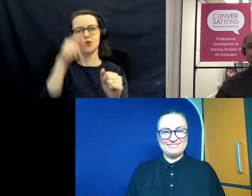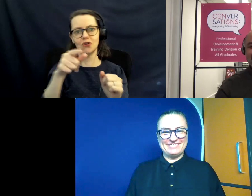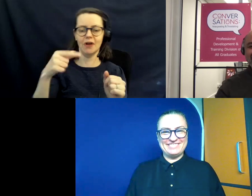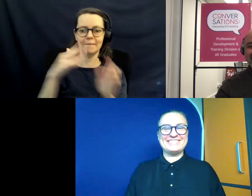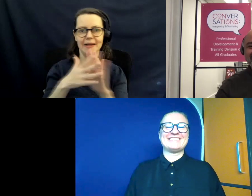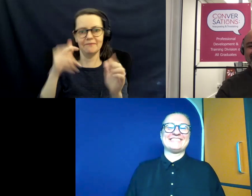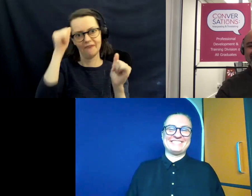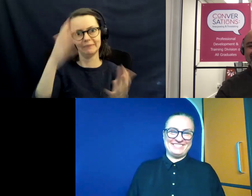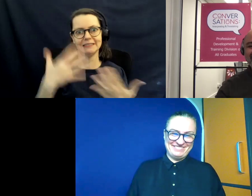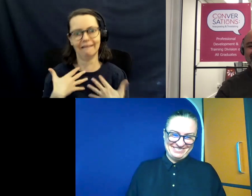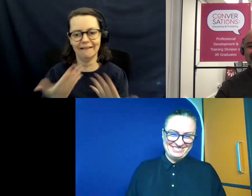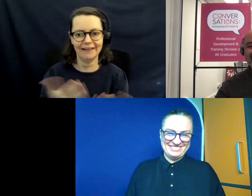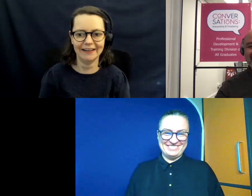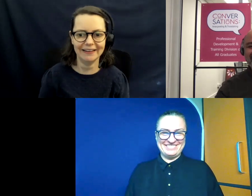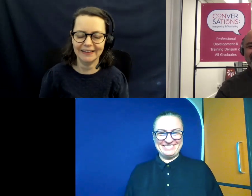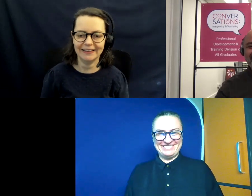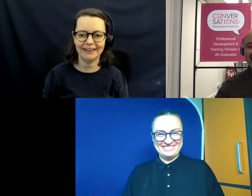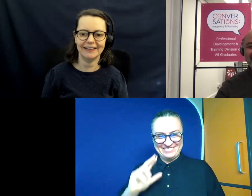TV.